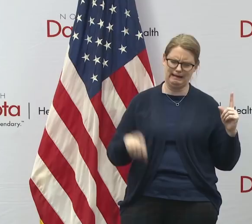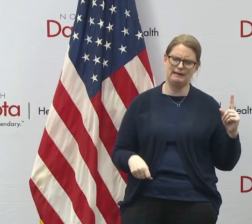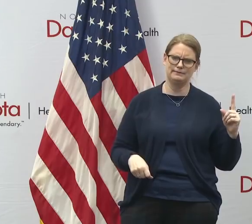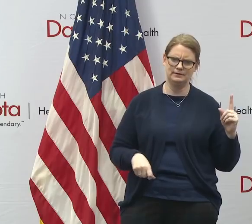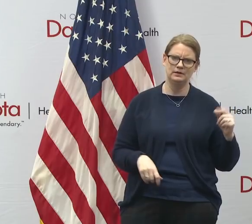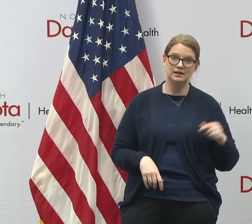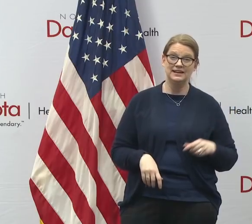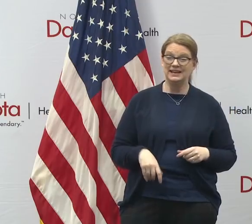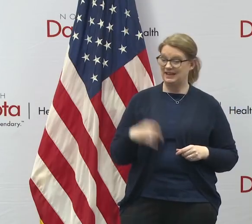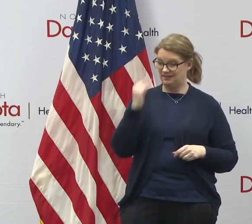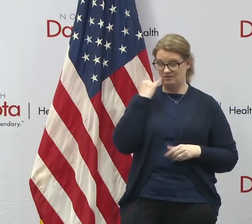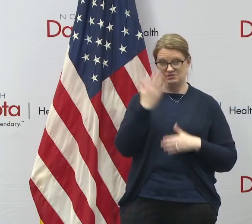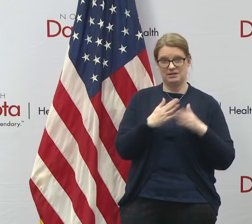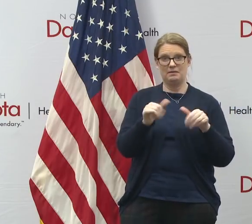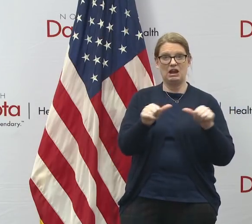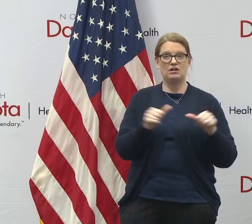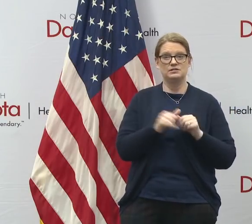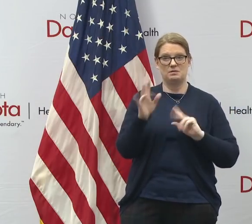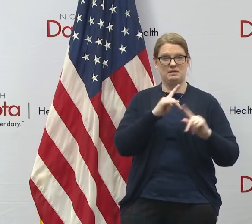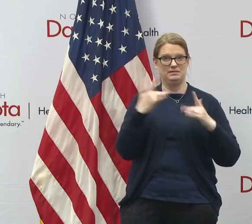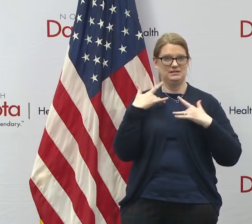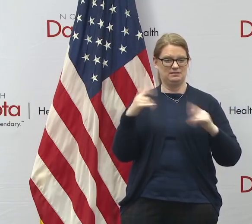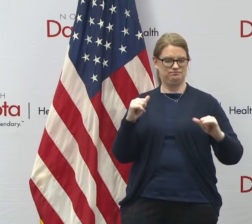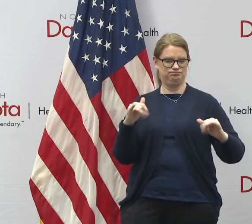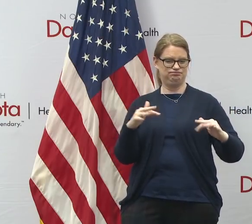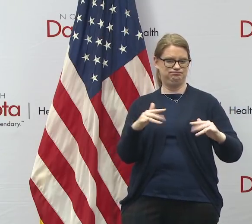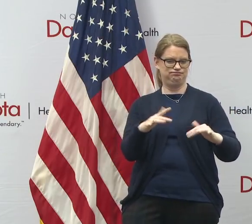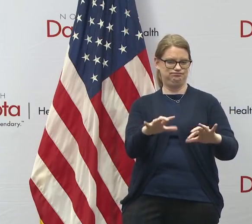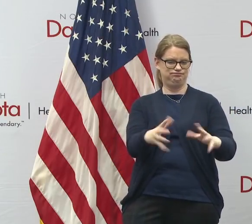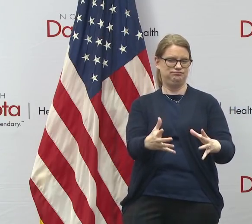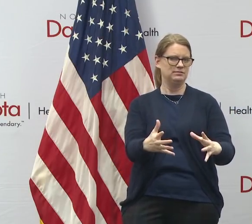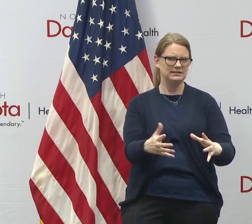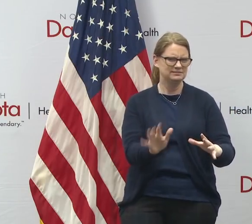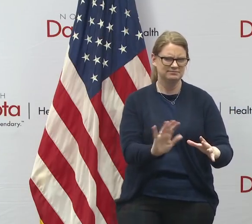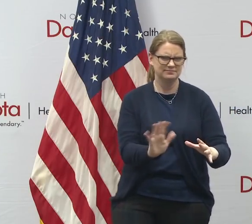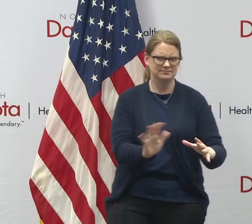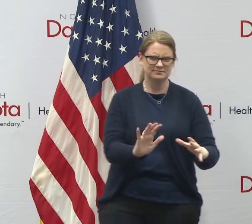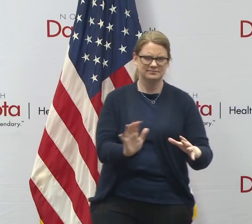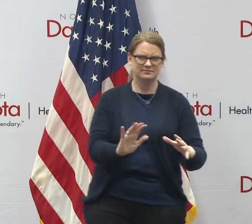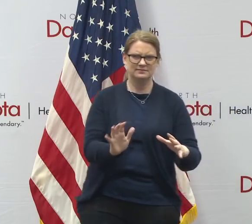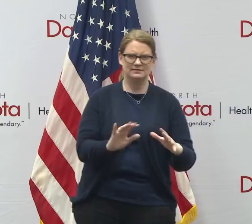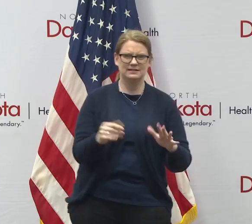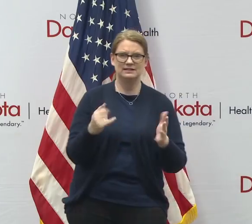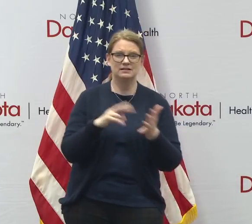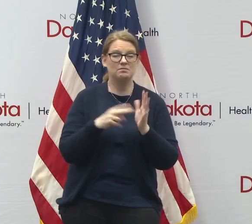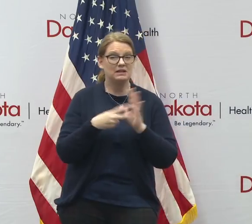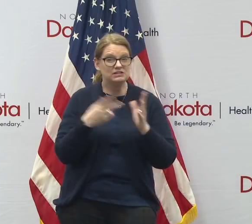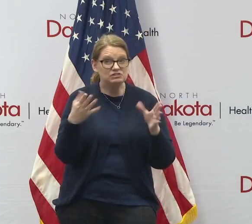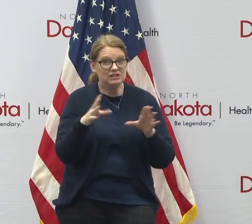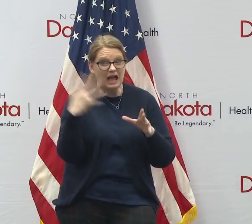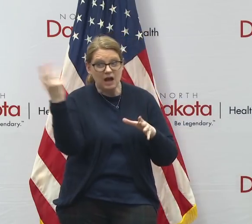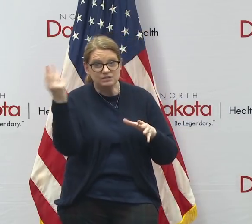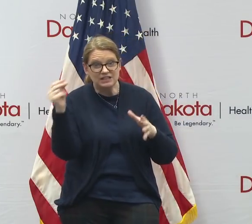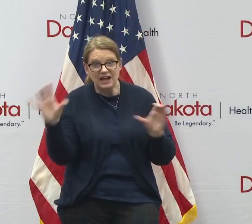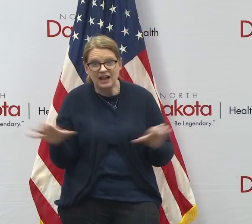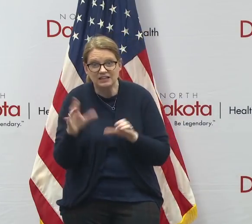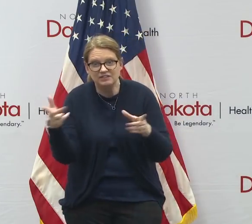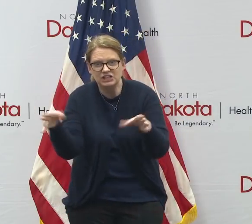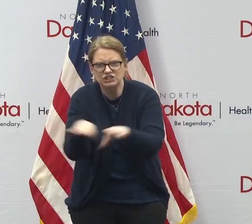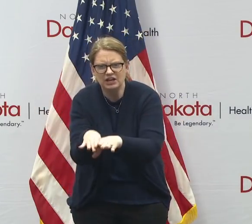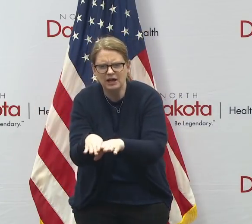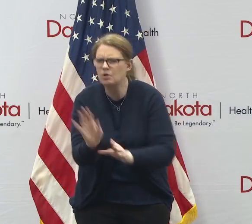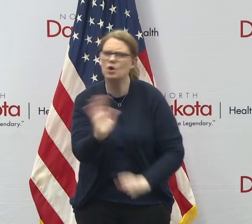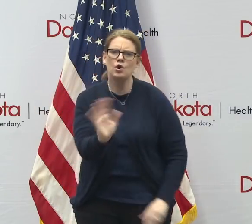some hot spots, then we'll try it again. The key here is to not shut down all outdoor activity or activity that would allow